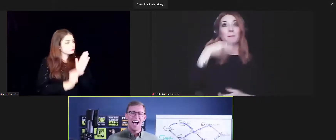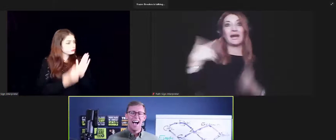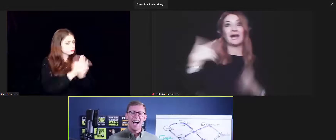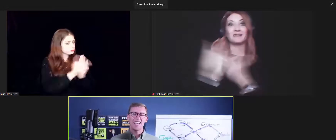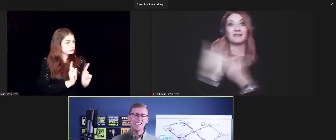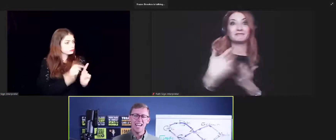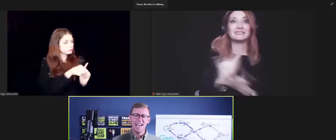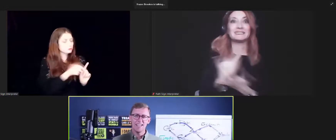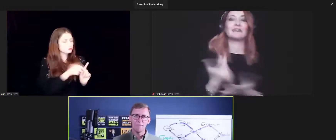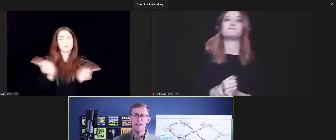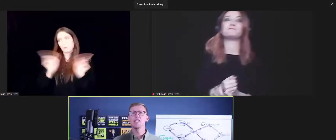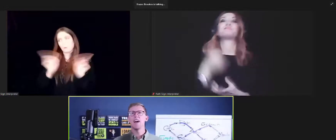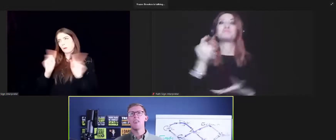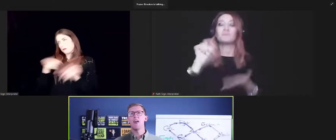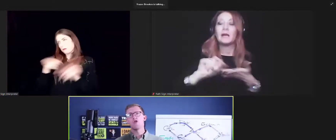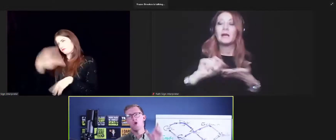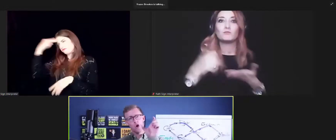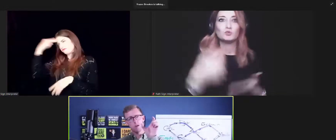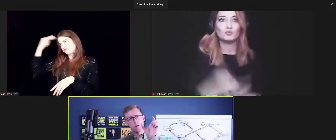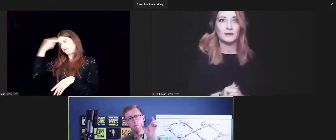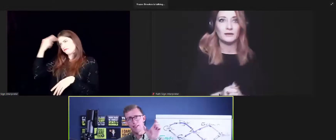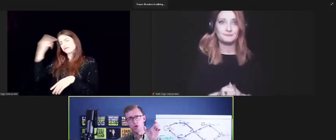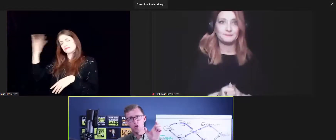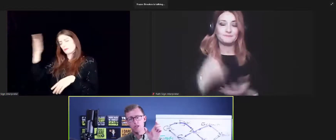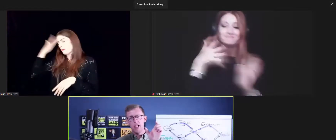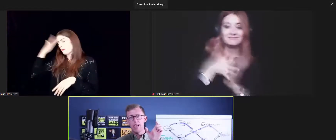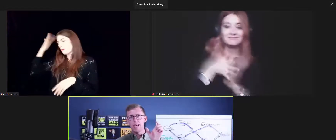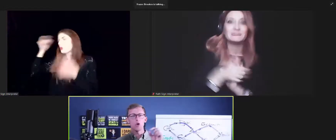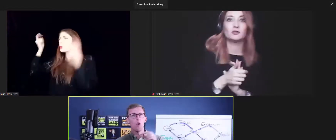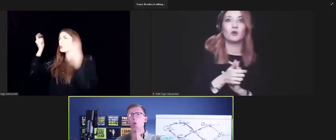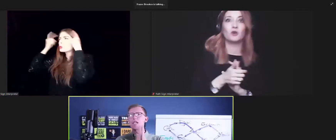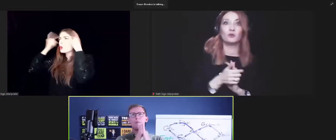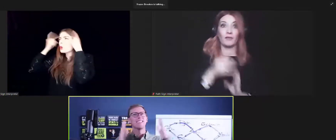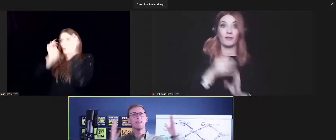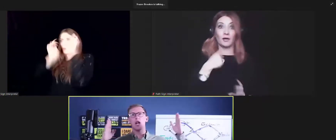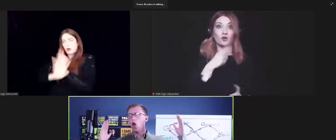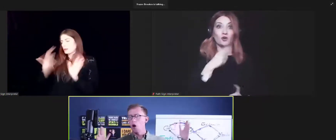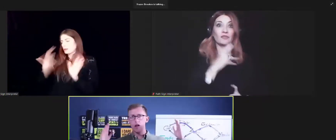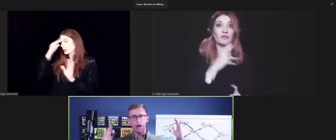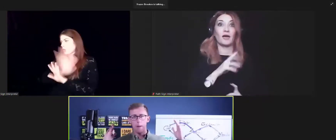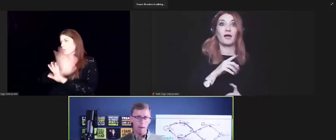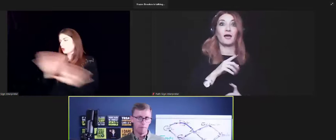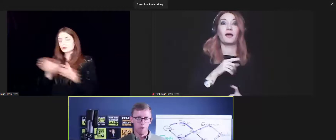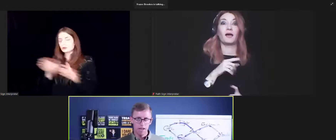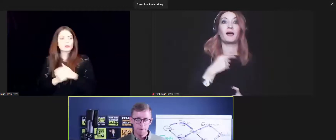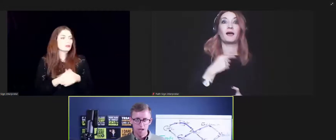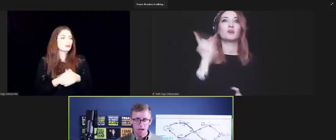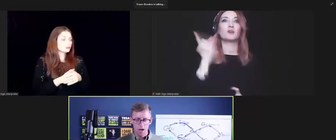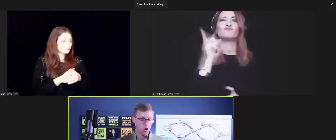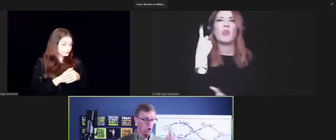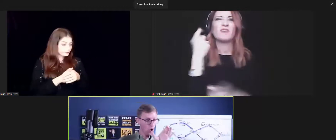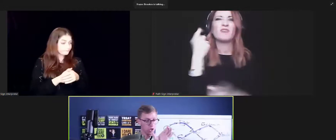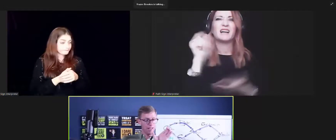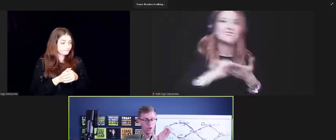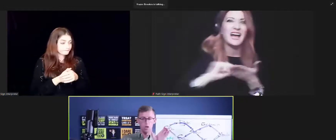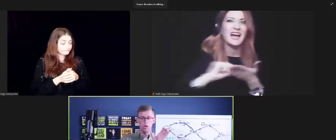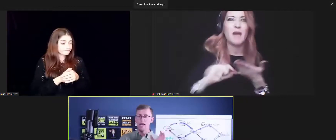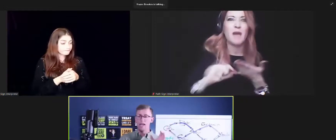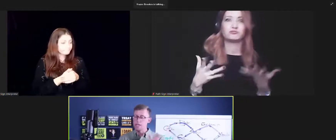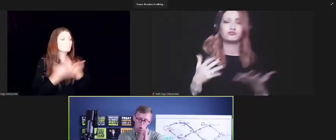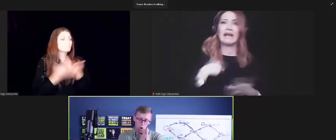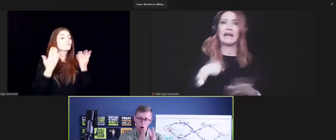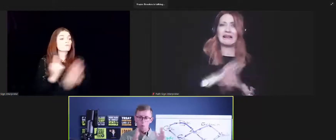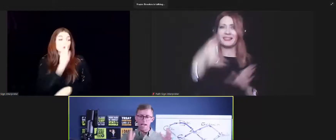And he said, Frazer, a short pencil is always better than a long memory. A short pencil